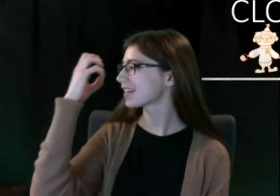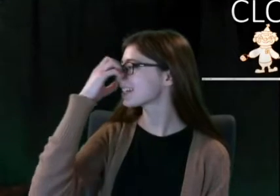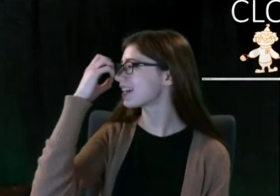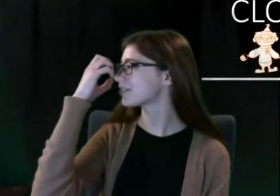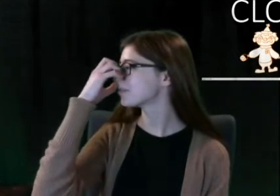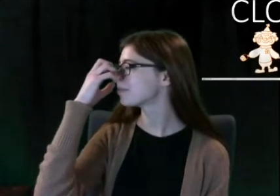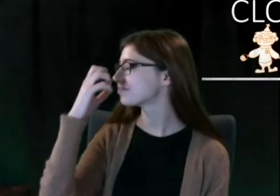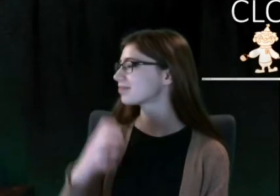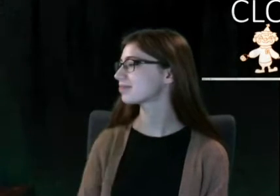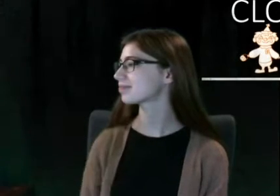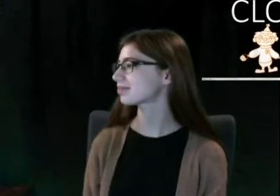Clown.